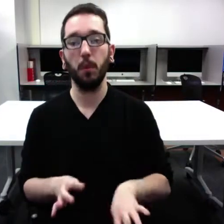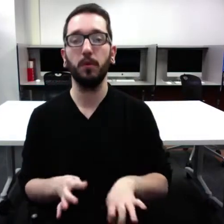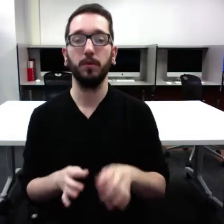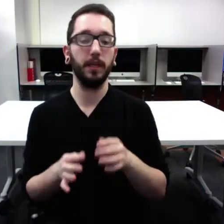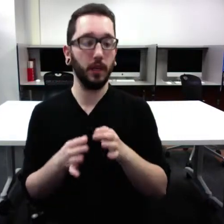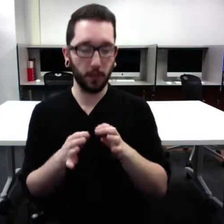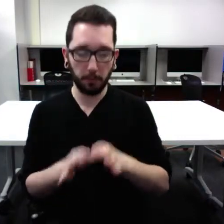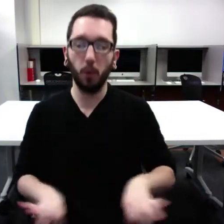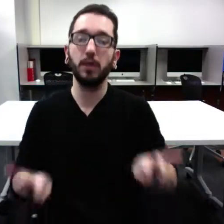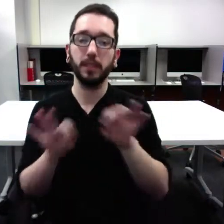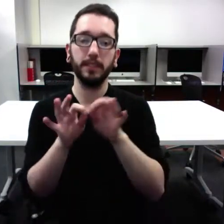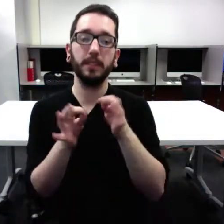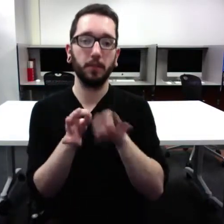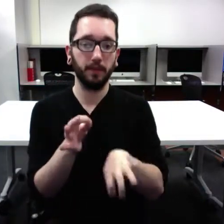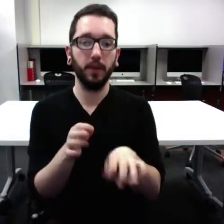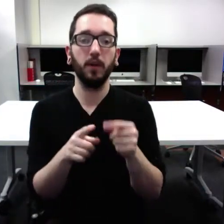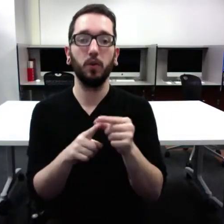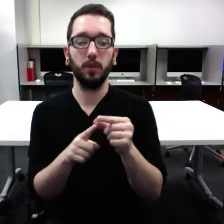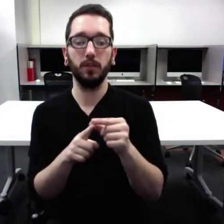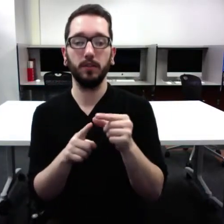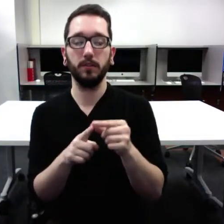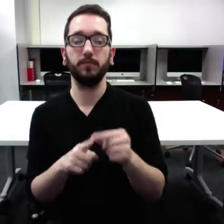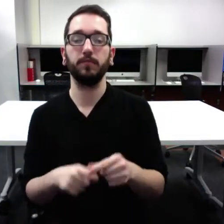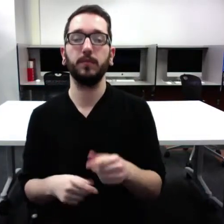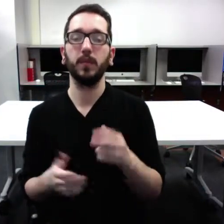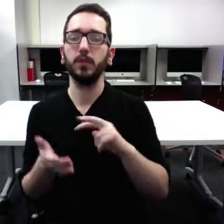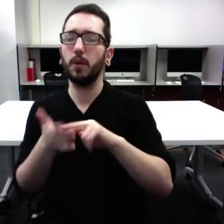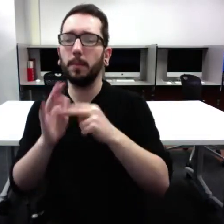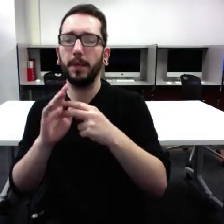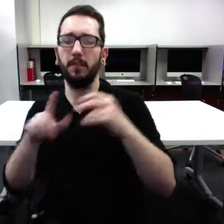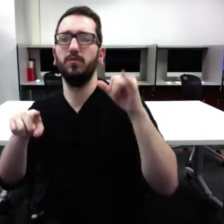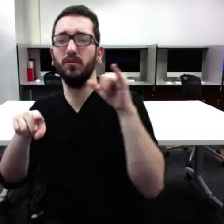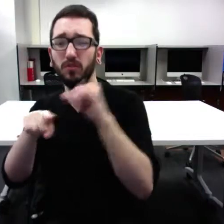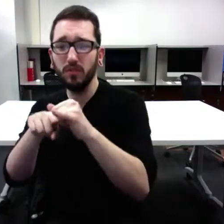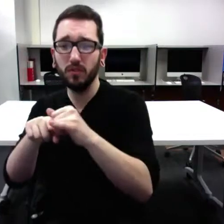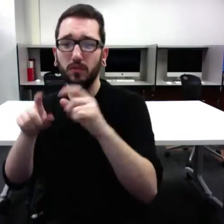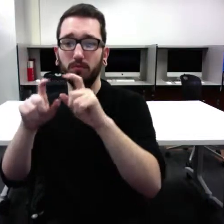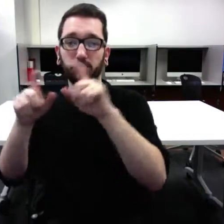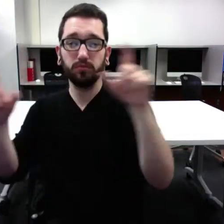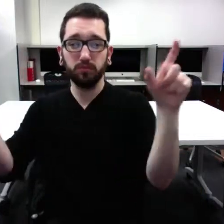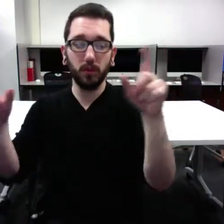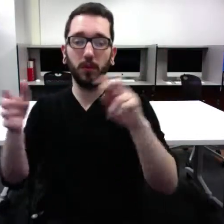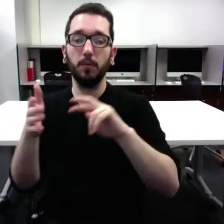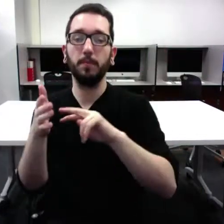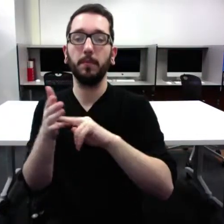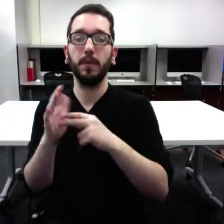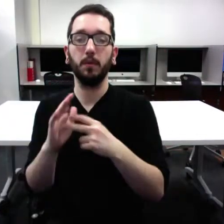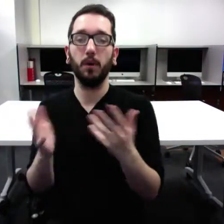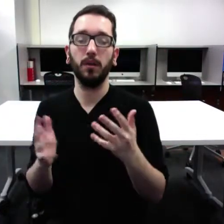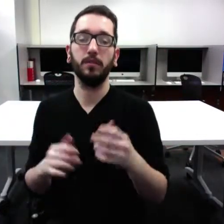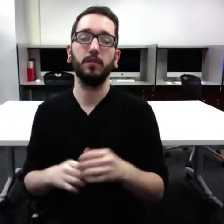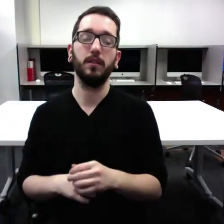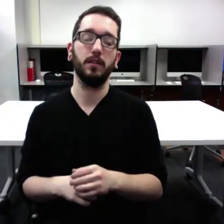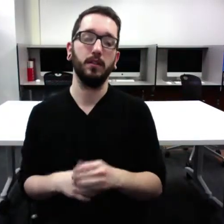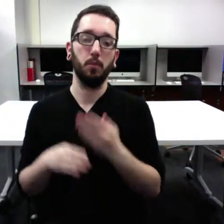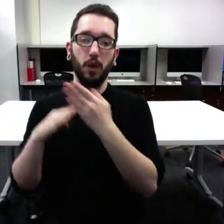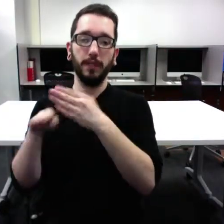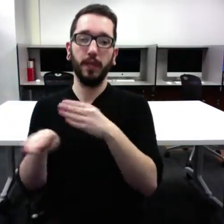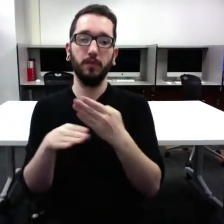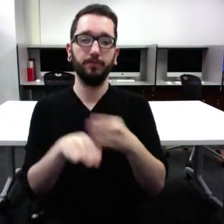hysterosalpingo-oophorectomy mean? Let's follow the formula provided earlier. First, let's break down the term into elements.